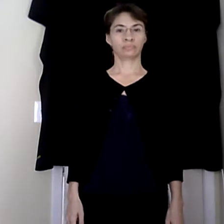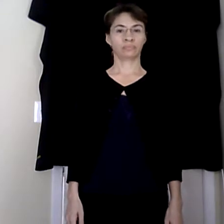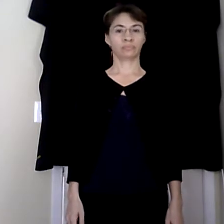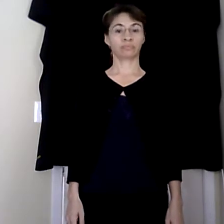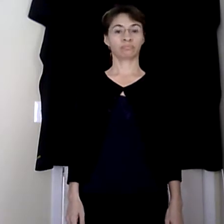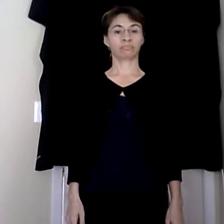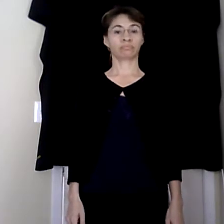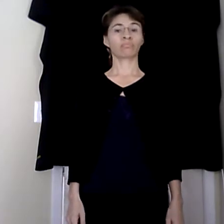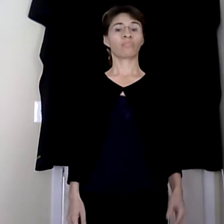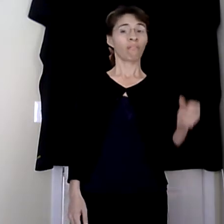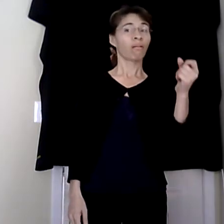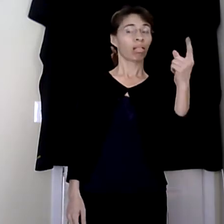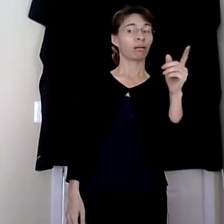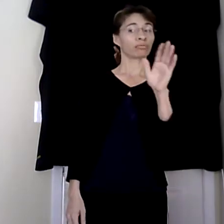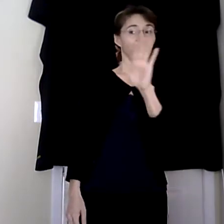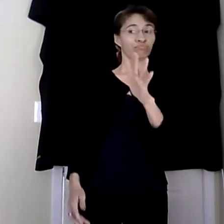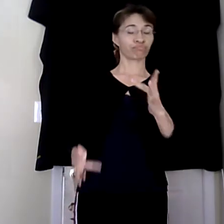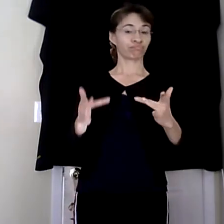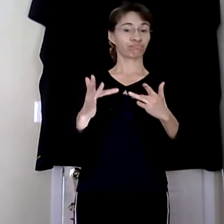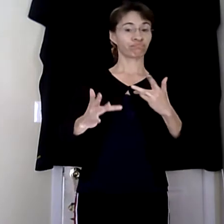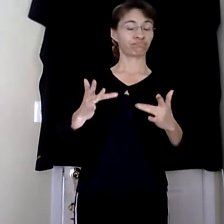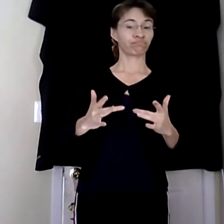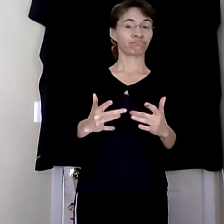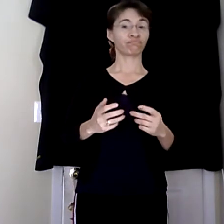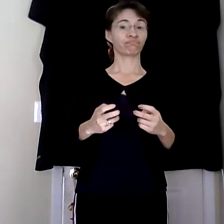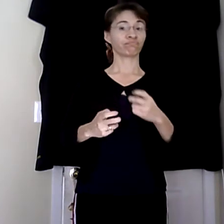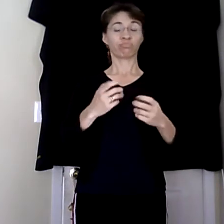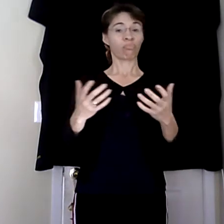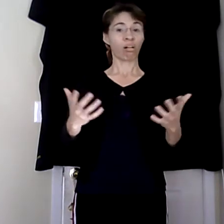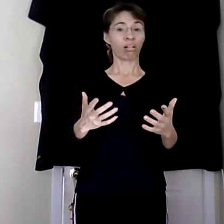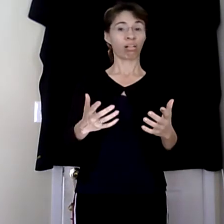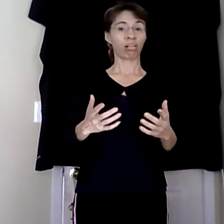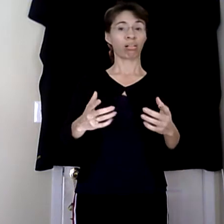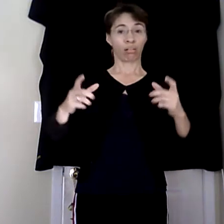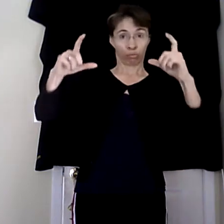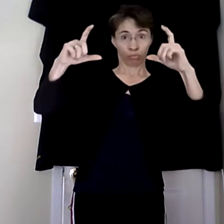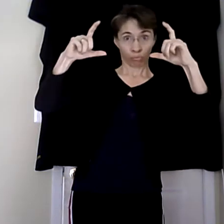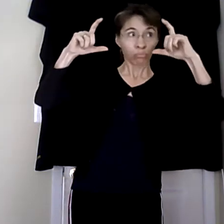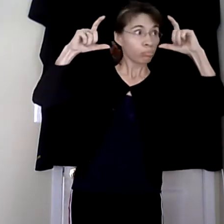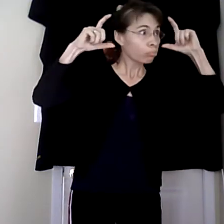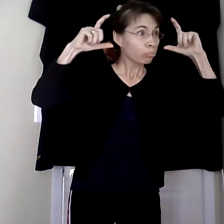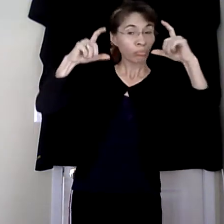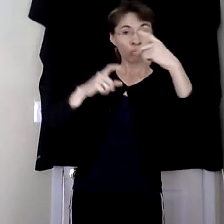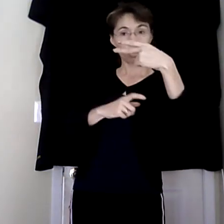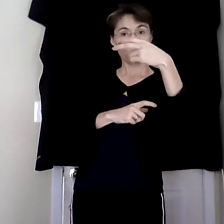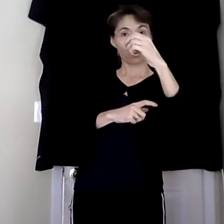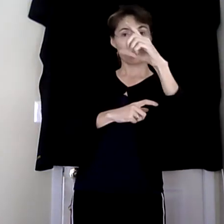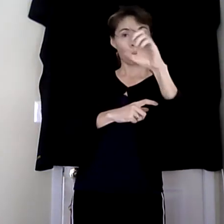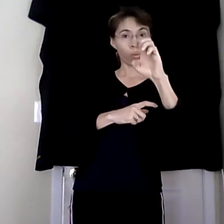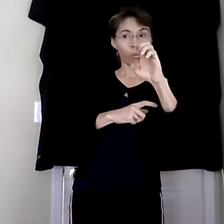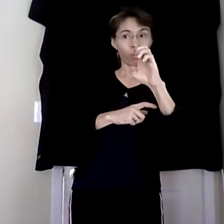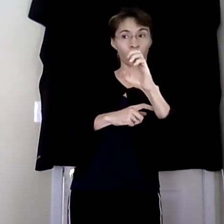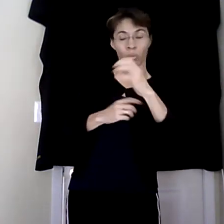Well, I understand your concern, but the problem is there's a hole in the fence, on your fence, and that needs